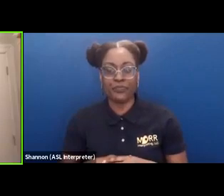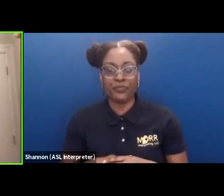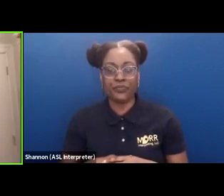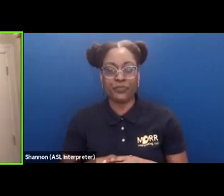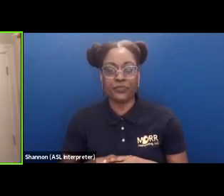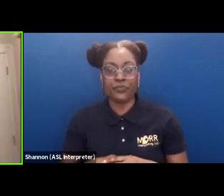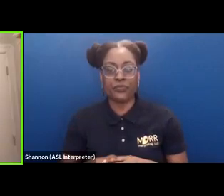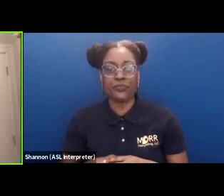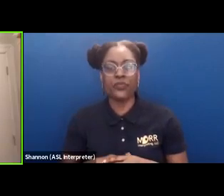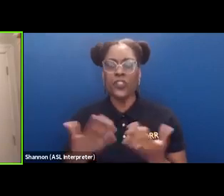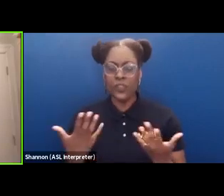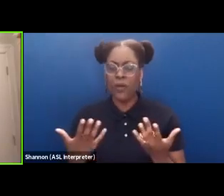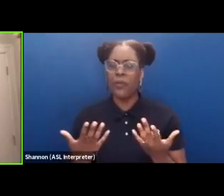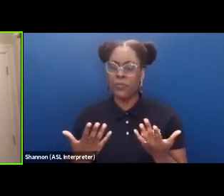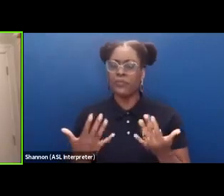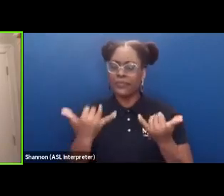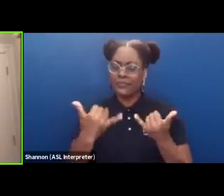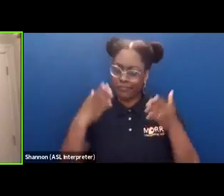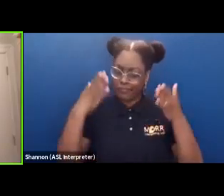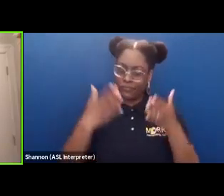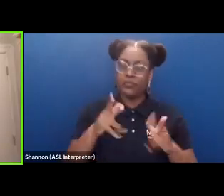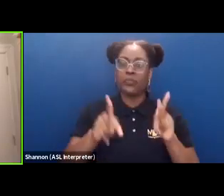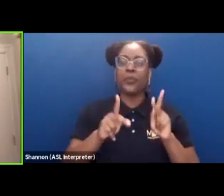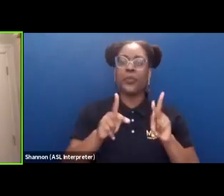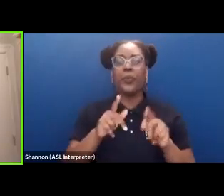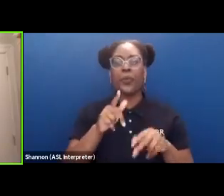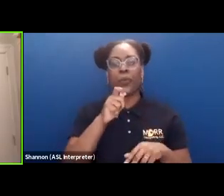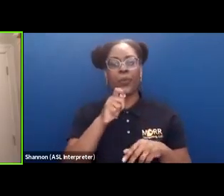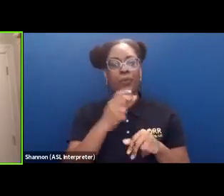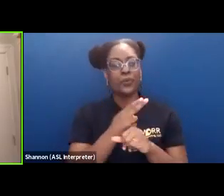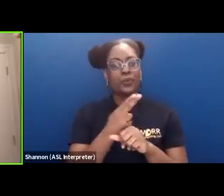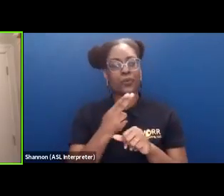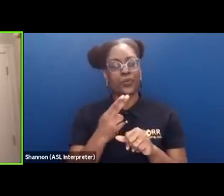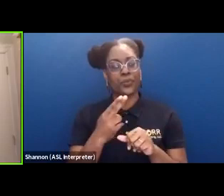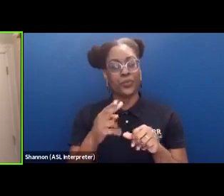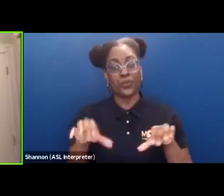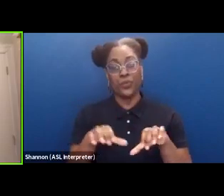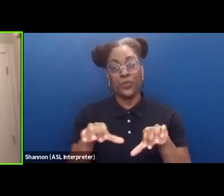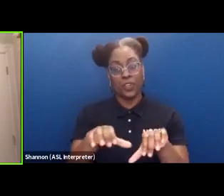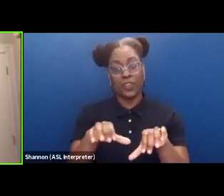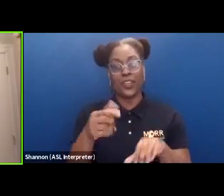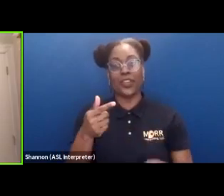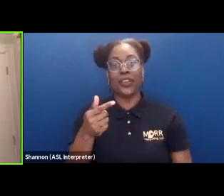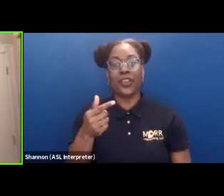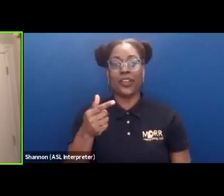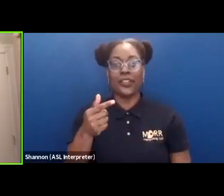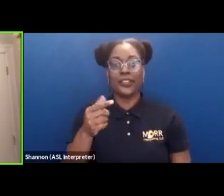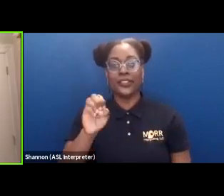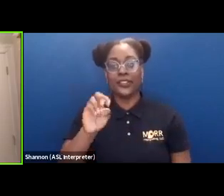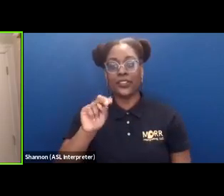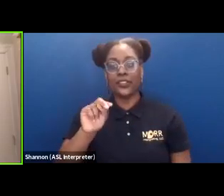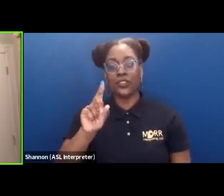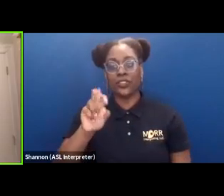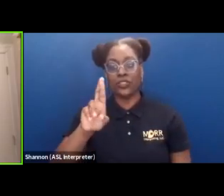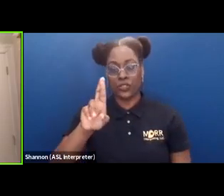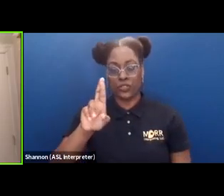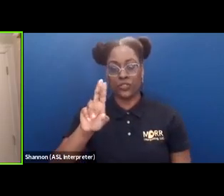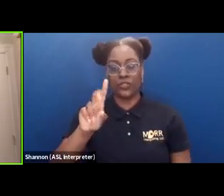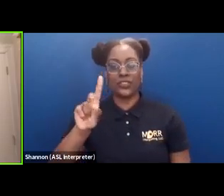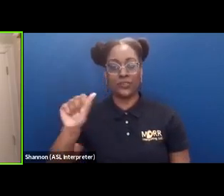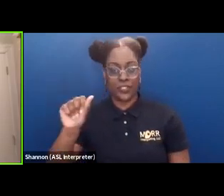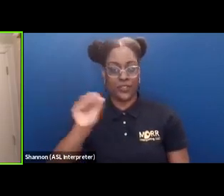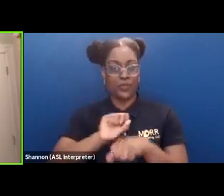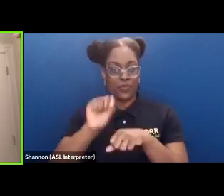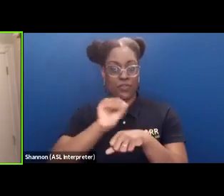gender justice work, right? 90% of people with lupus are people who are estrogen dominant or women.